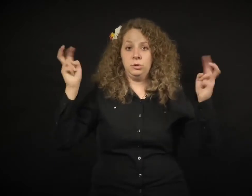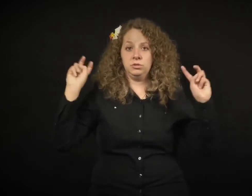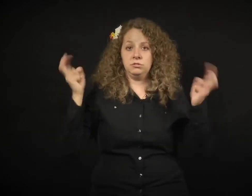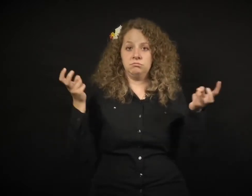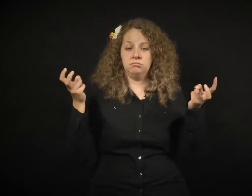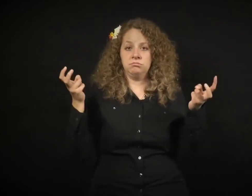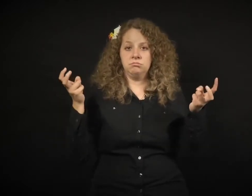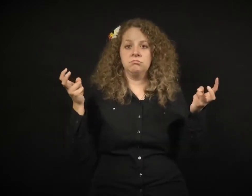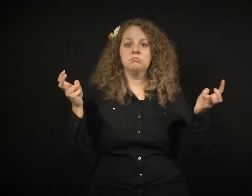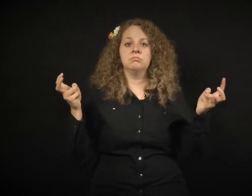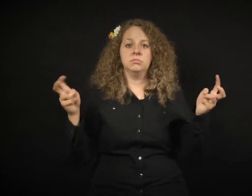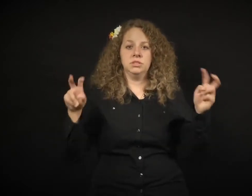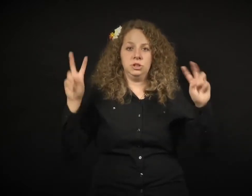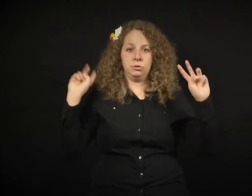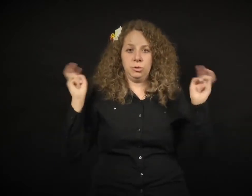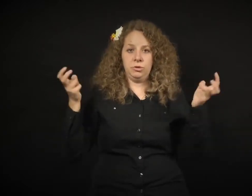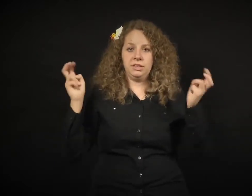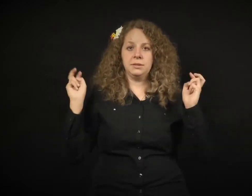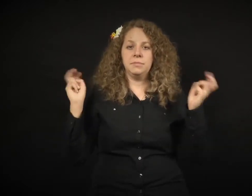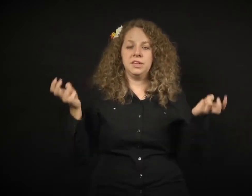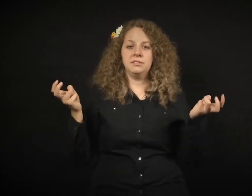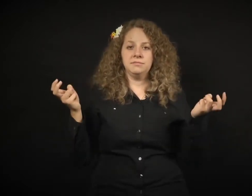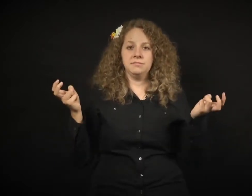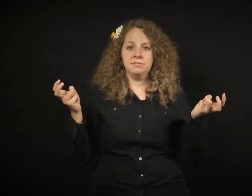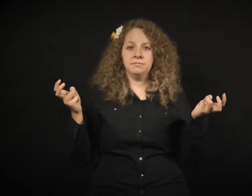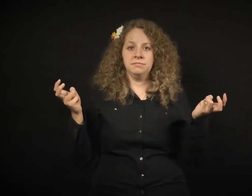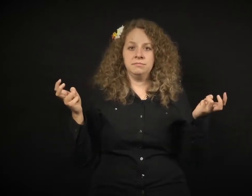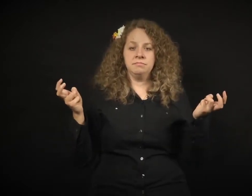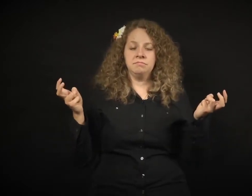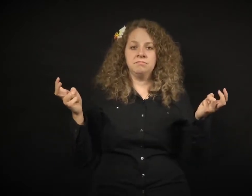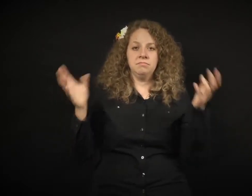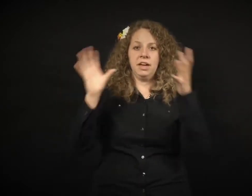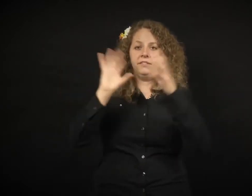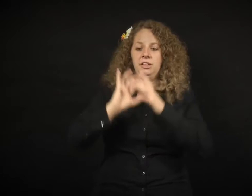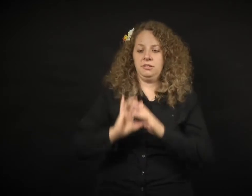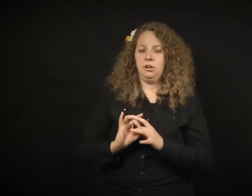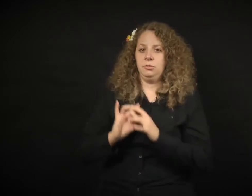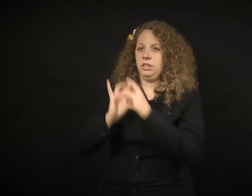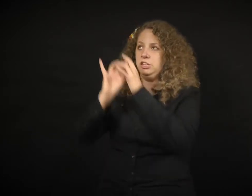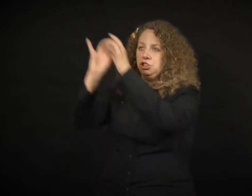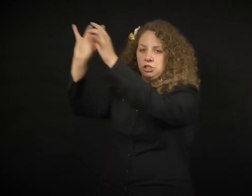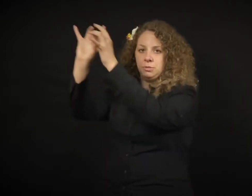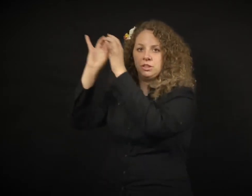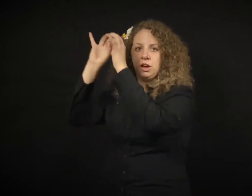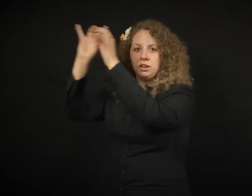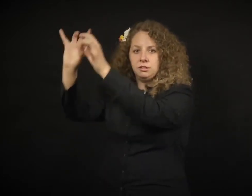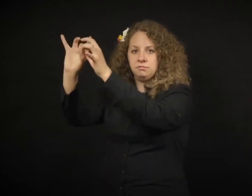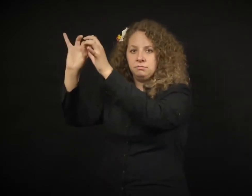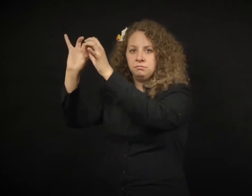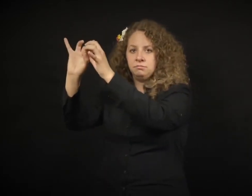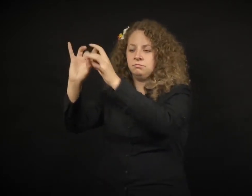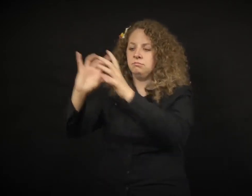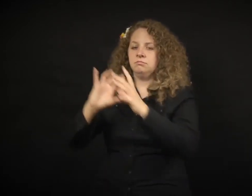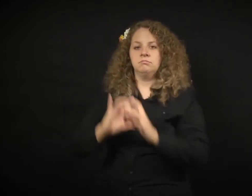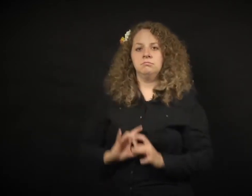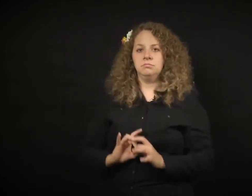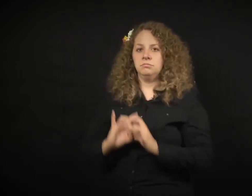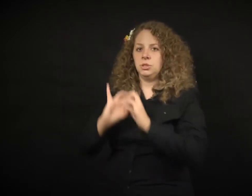quote. You're quoting something. Having a relationship with God. Knowing